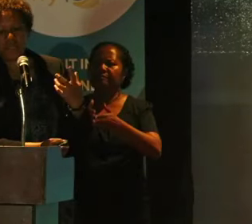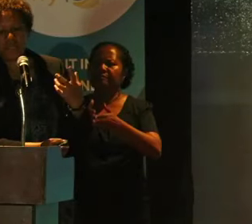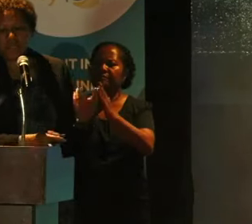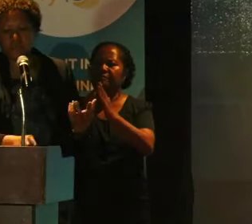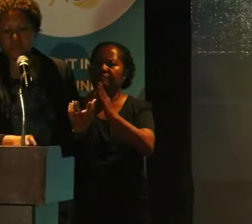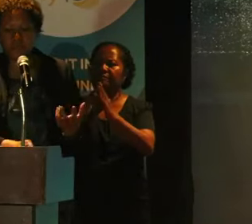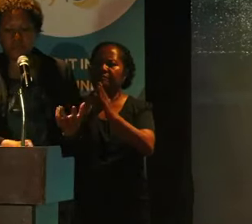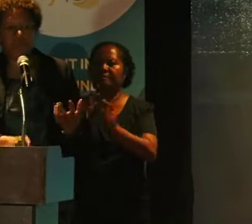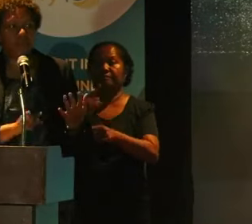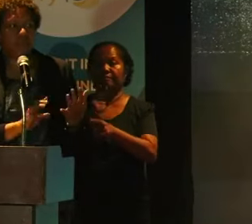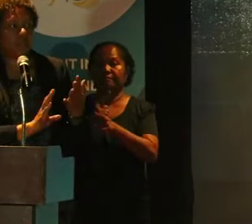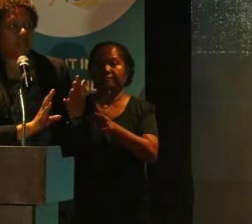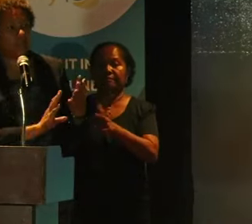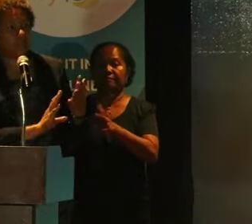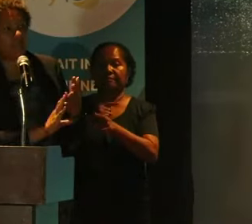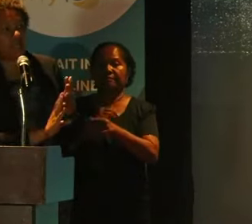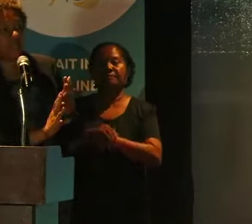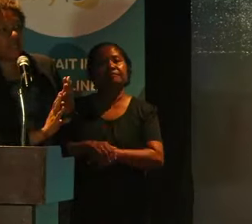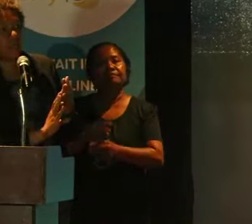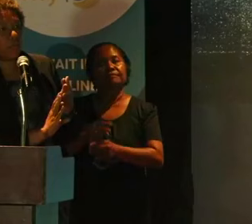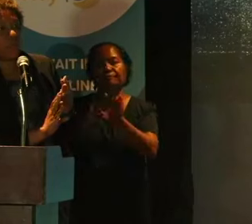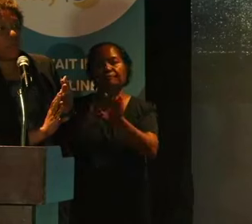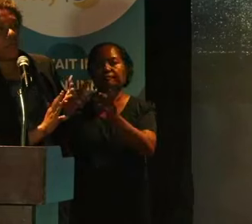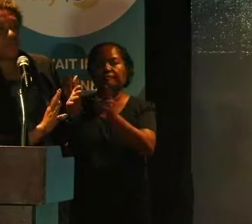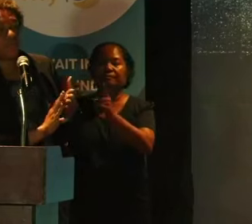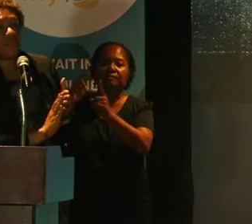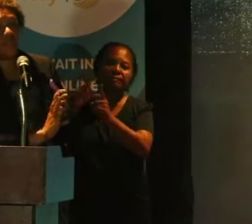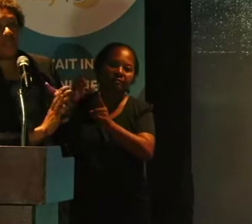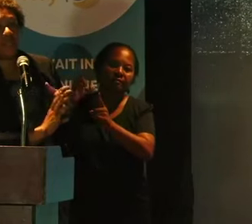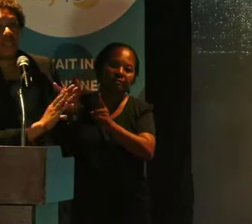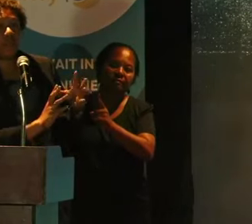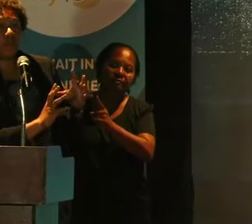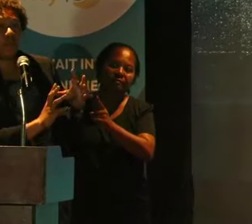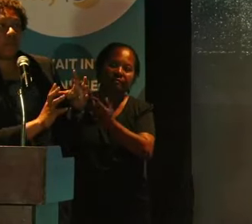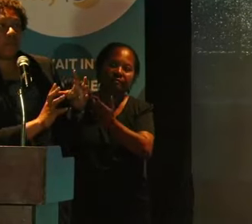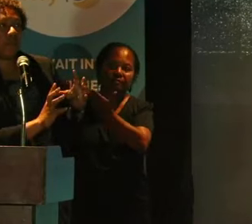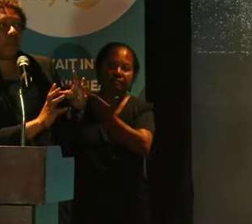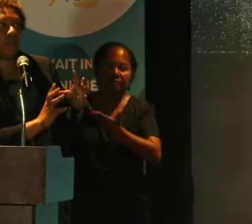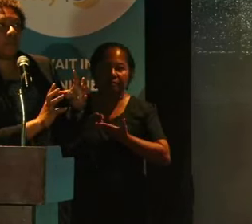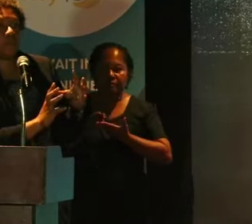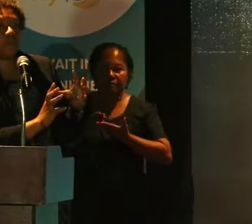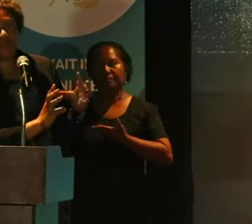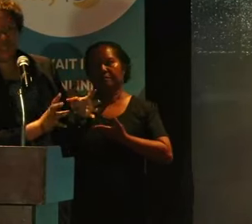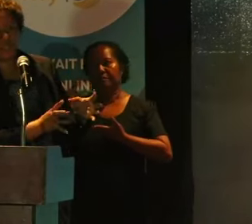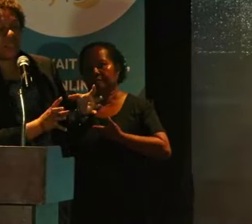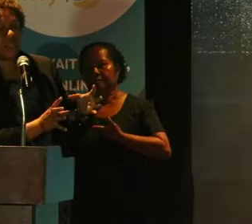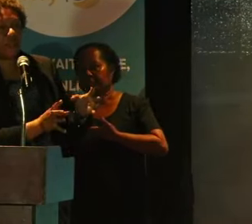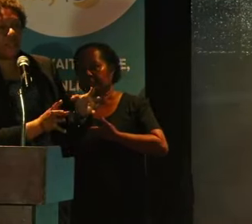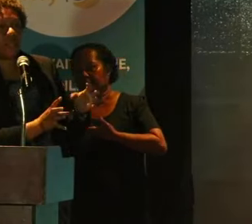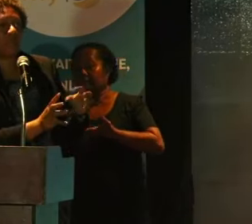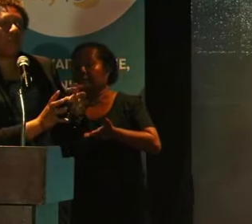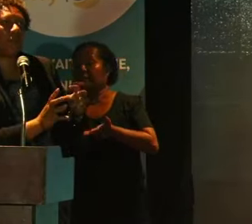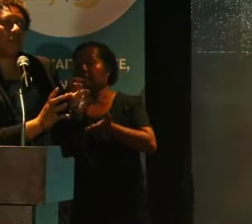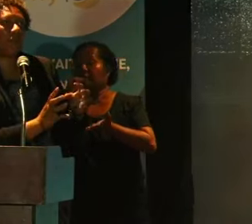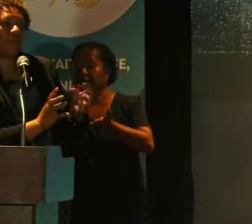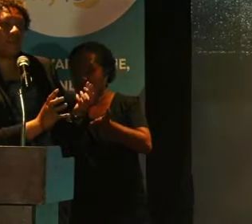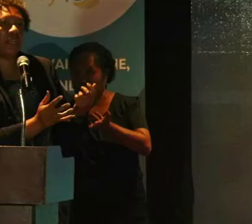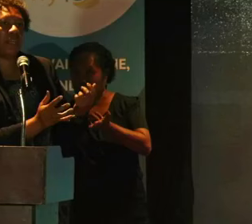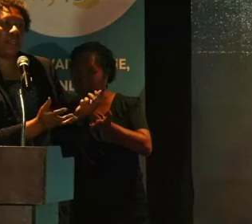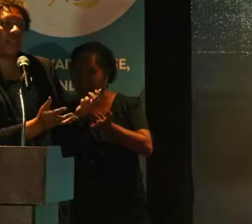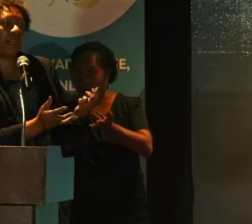but I'll just speak off the cuff by saying, NCDC receives application for registered properties. We